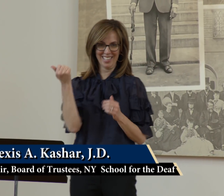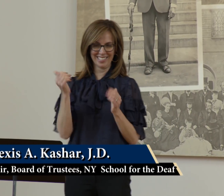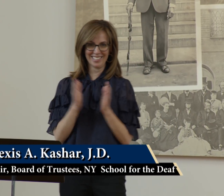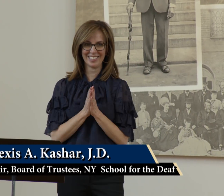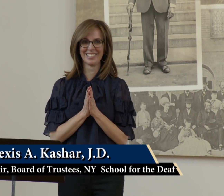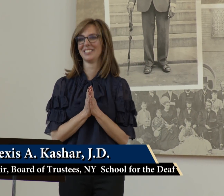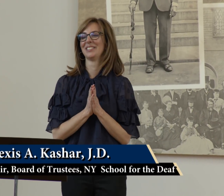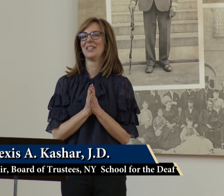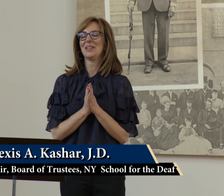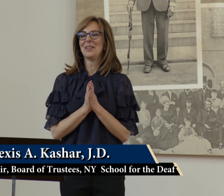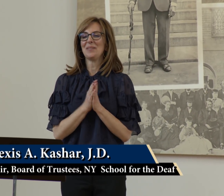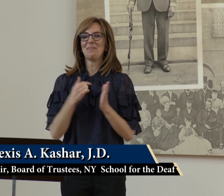I'll do my best.